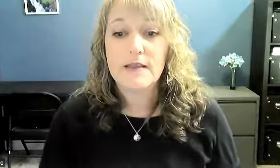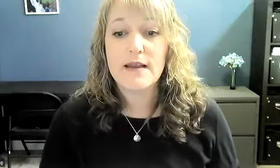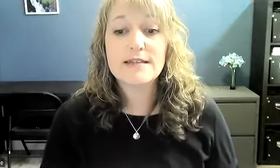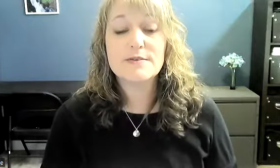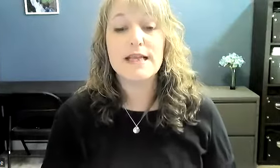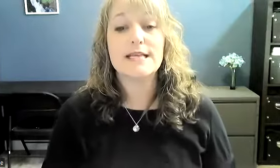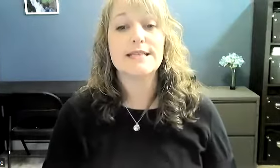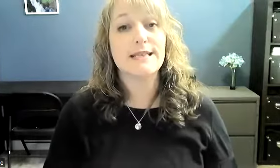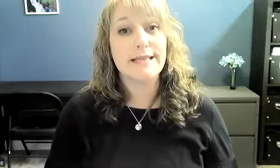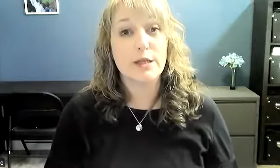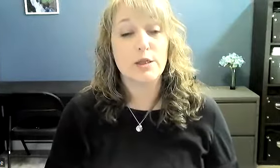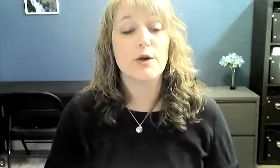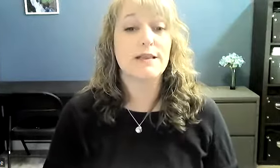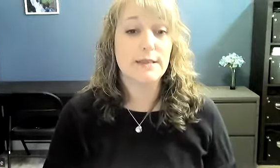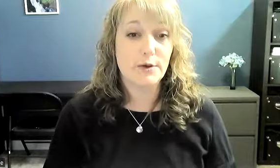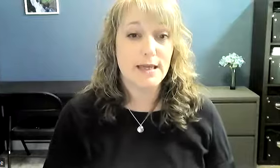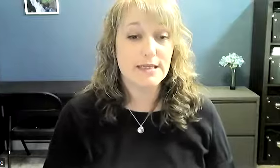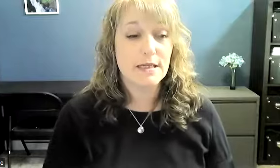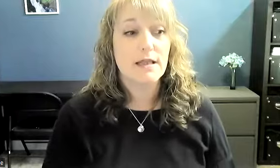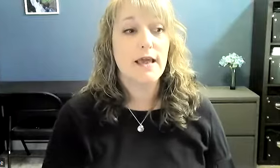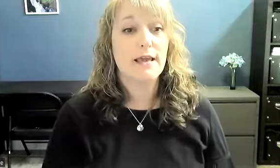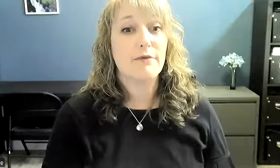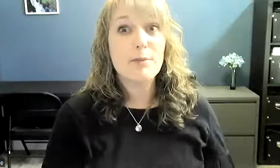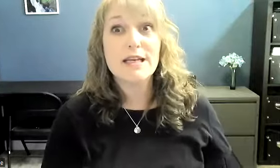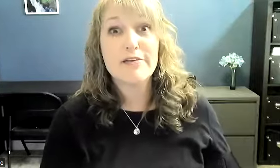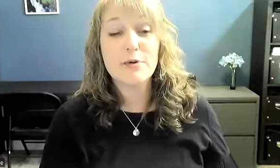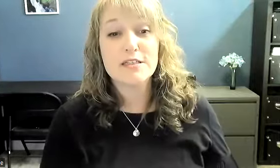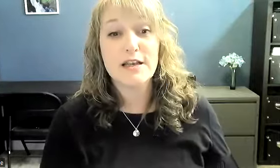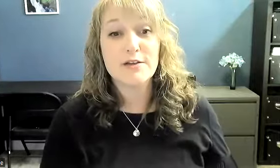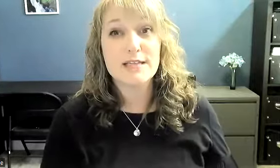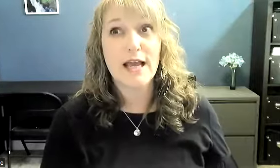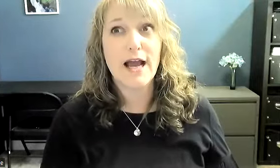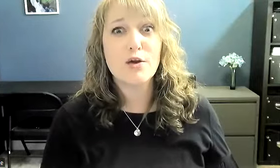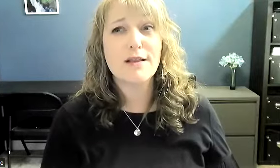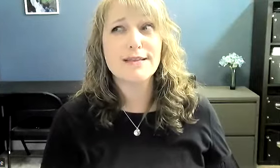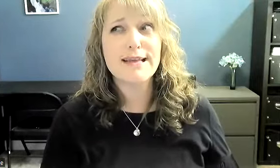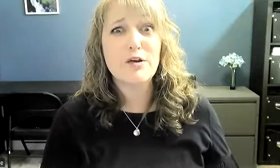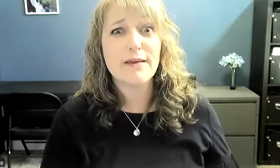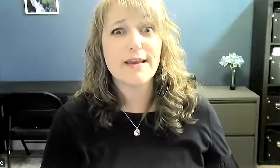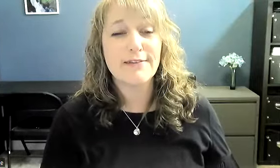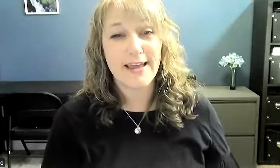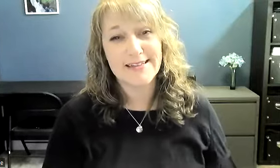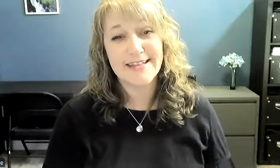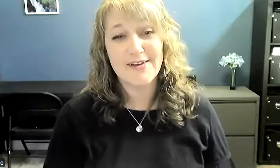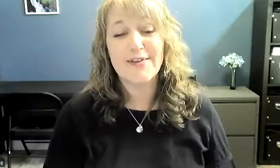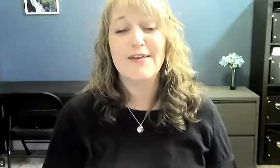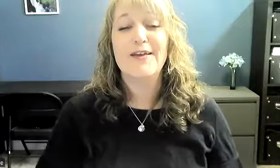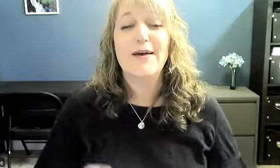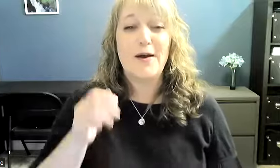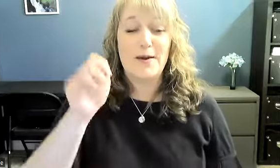The next one is a little or a little bit. Like if you meet a deaf person and you say, I know a little bit of ASL.